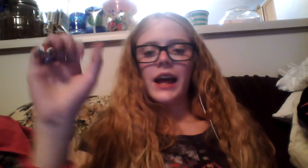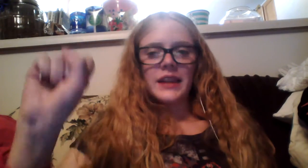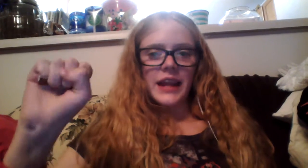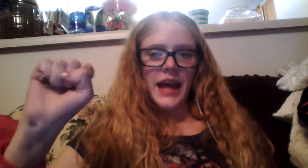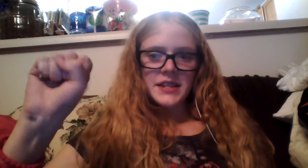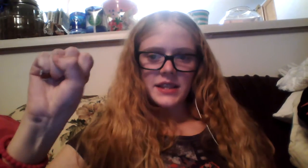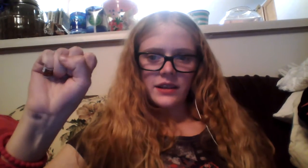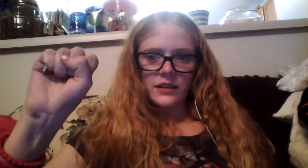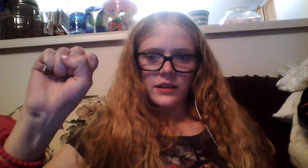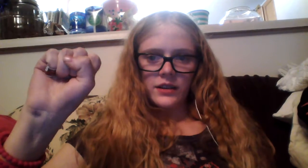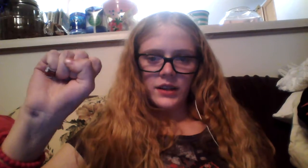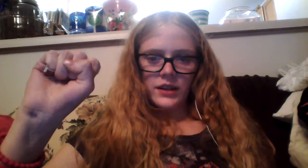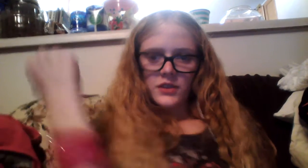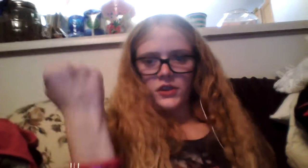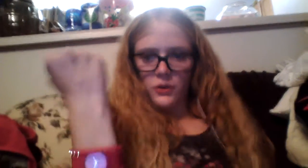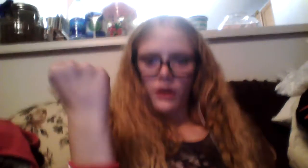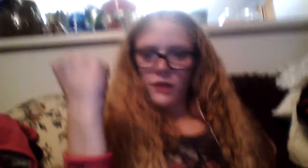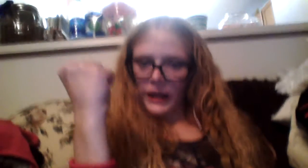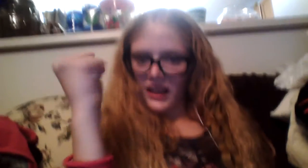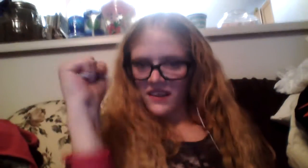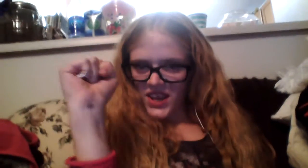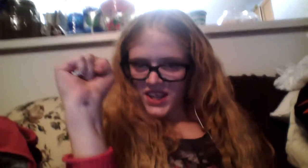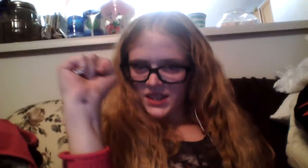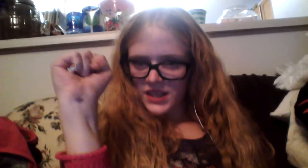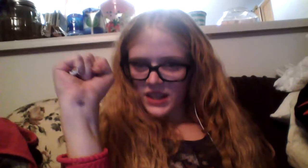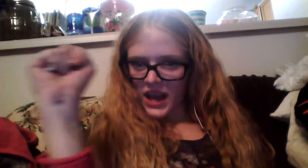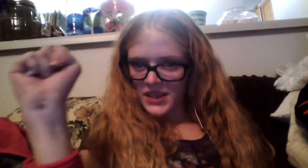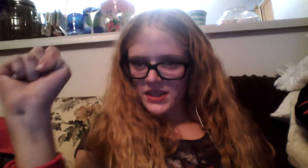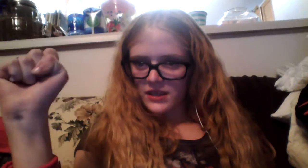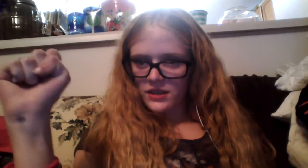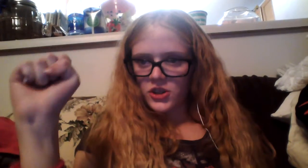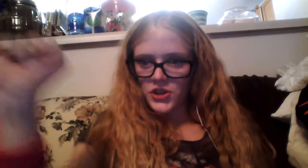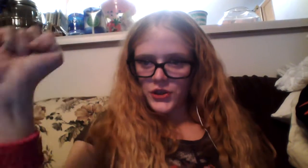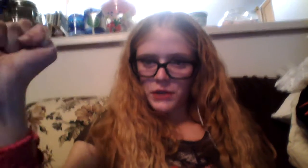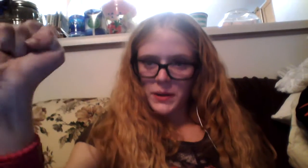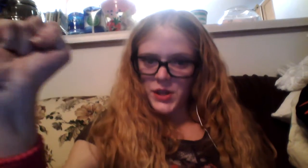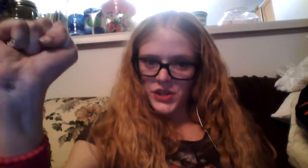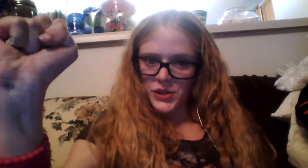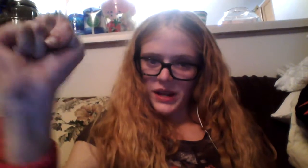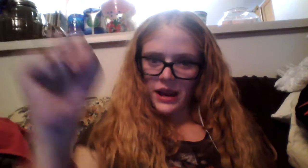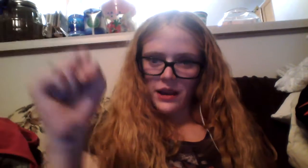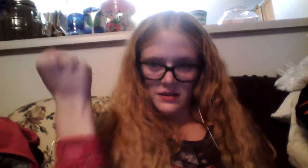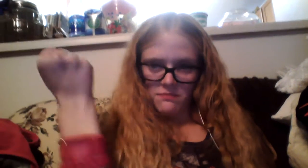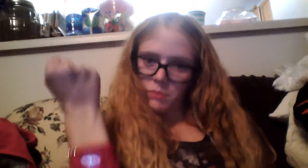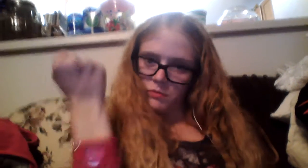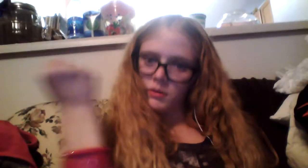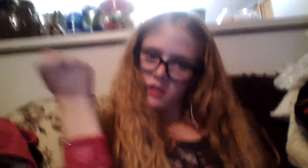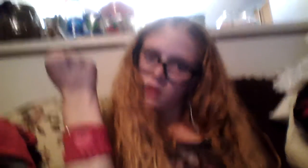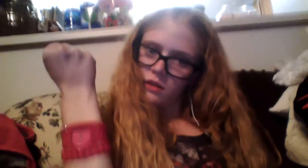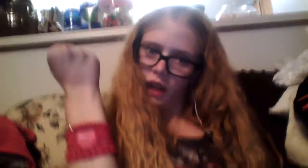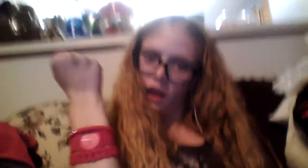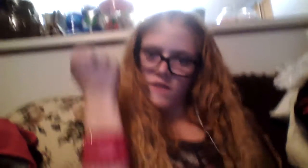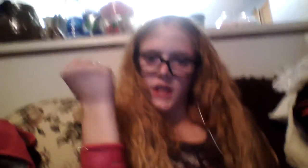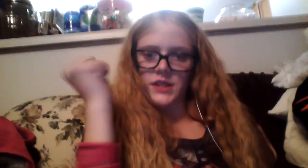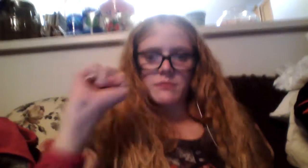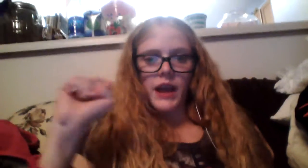An S. So you are making a fist. Okay, S. Just play it so tight because people might be making a fist. Make